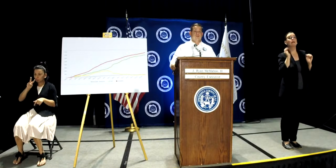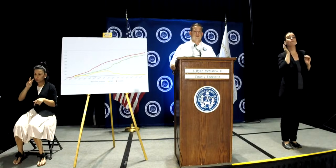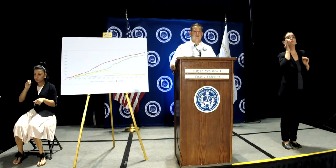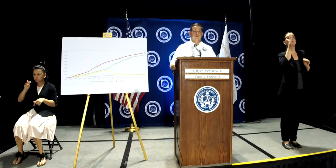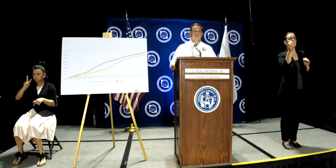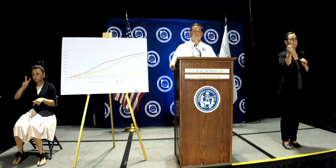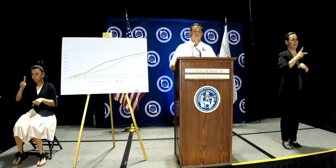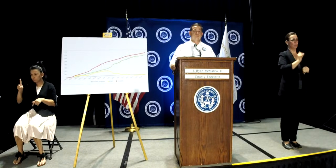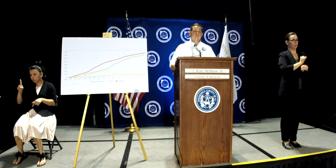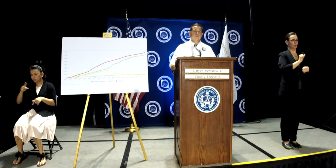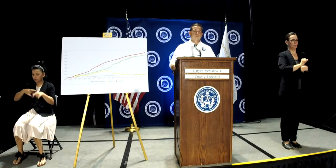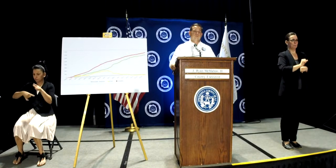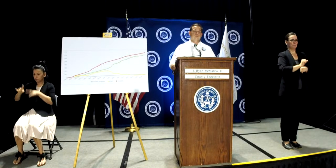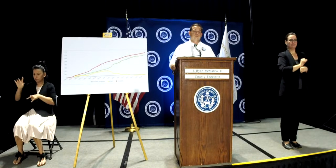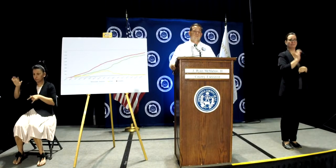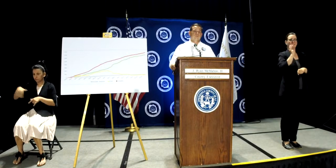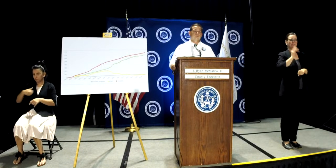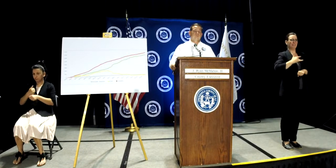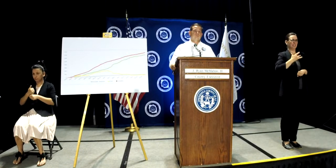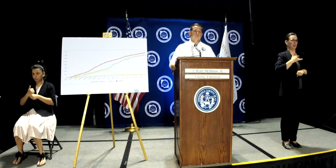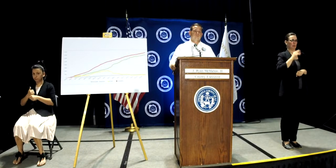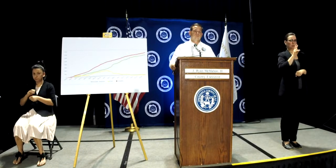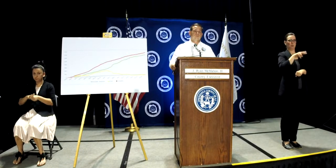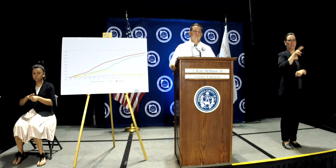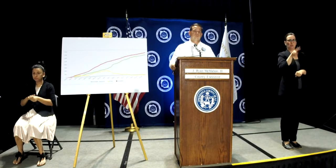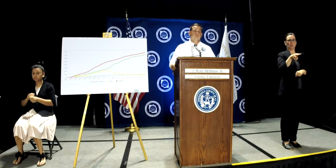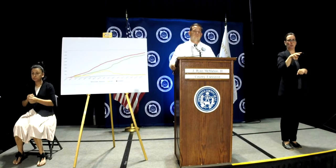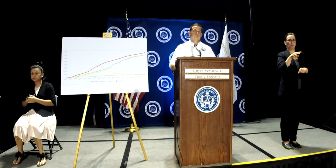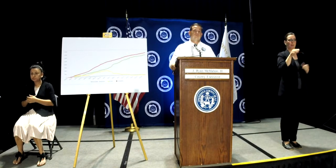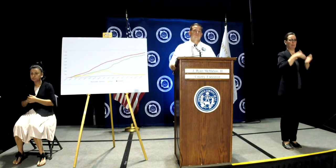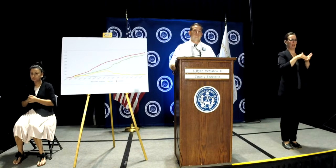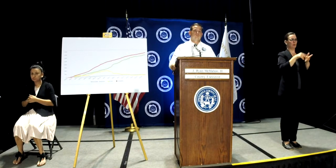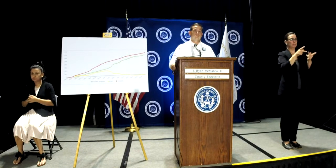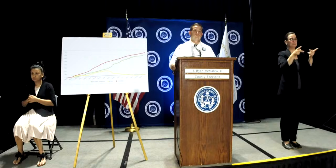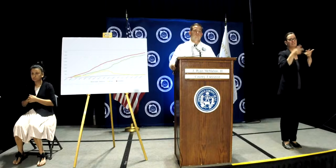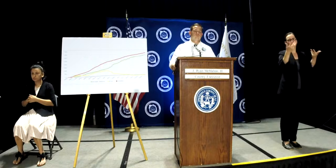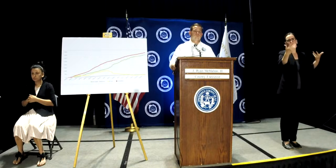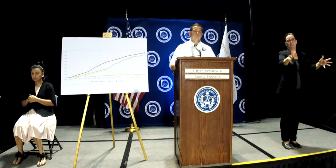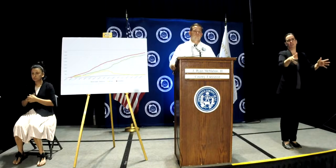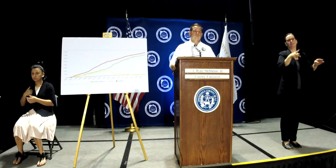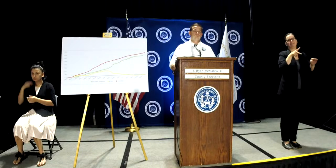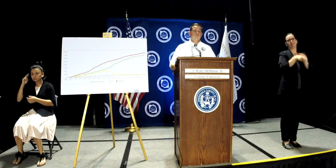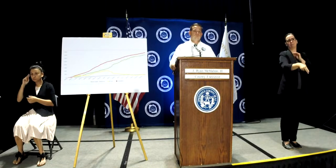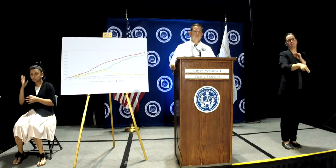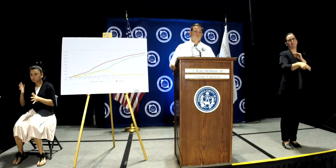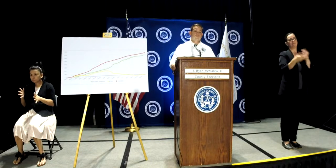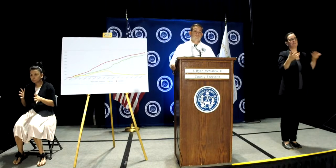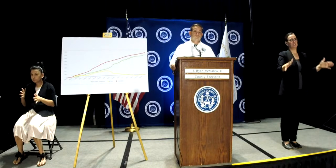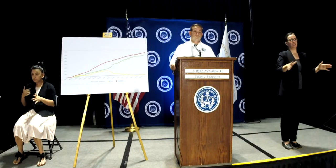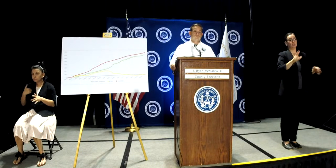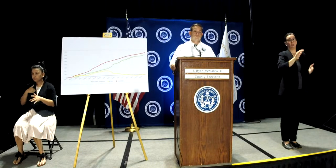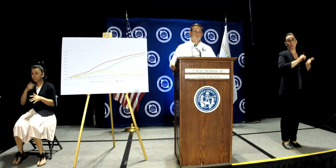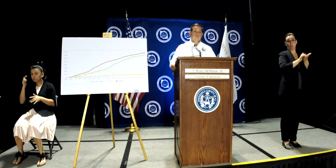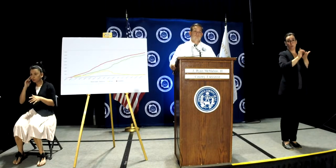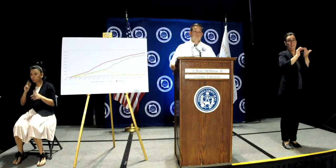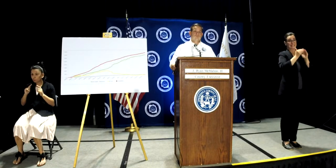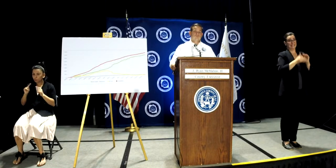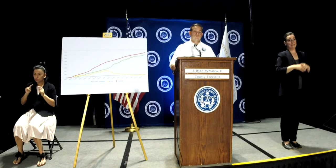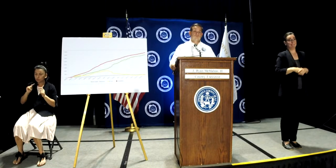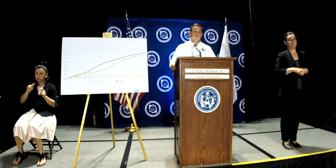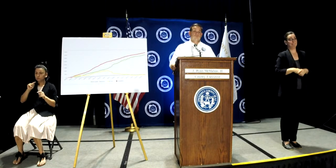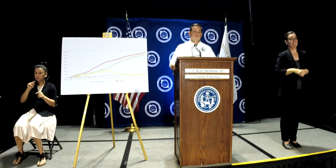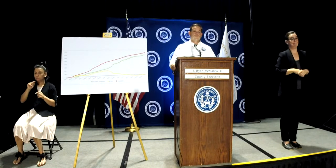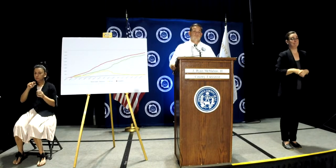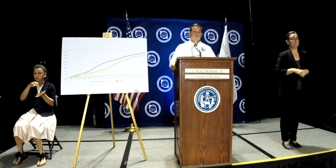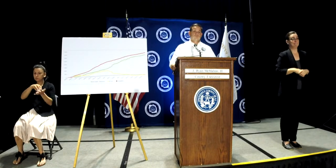know positions. you're not speculating yet which departments, but in terms of how people using these services will see it